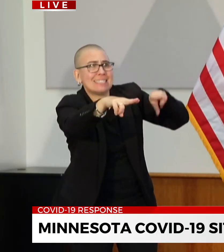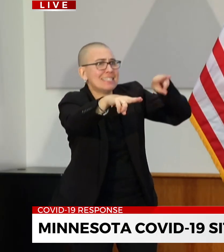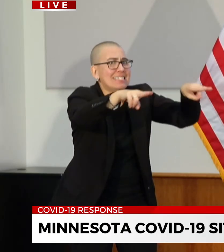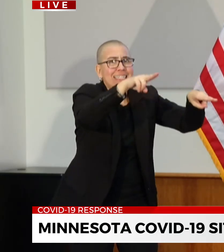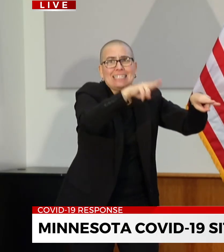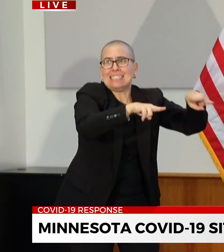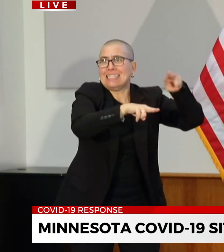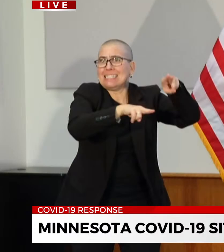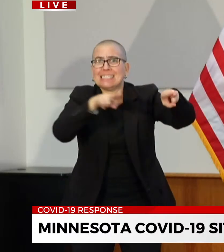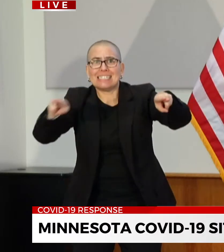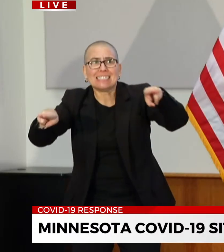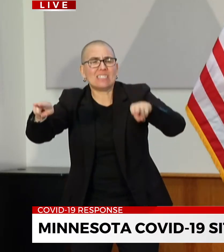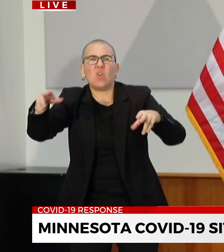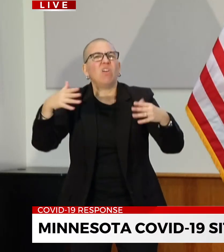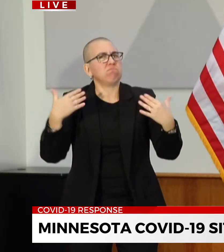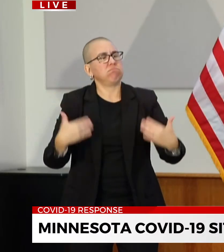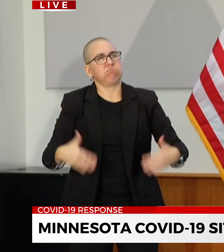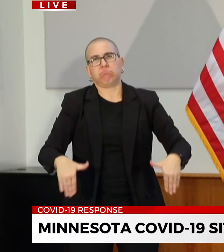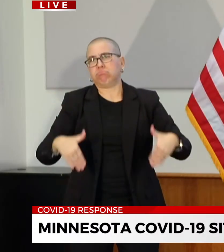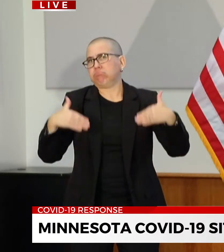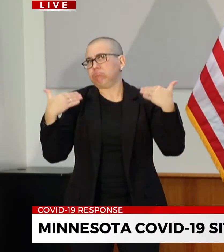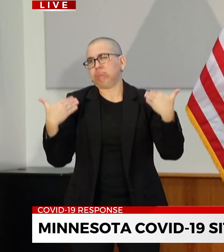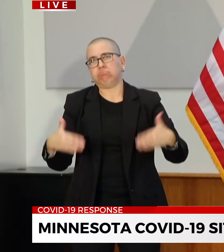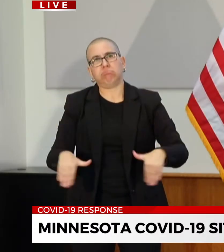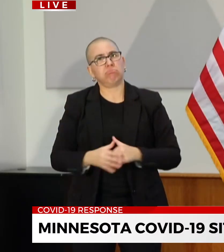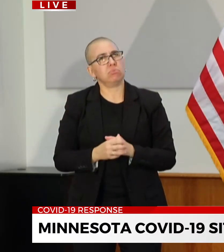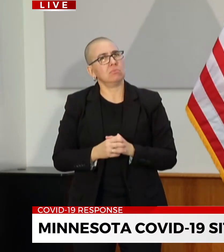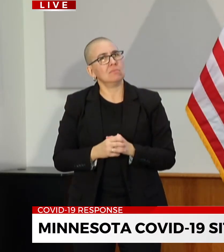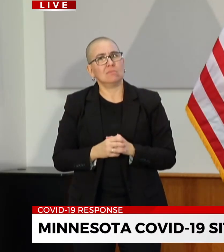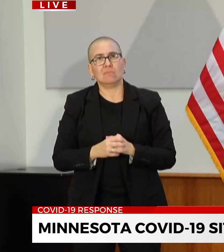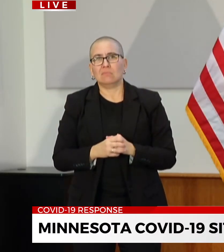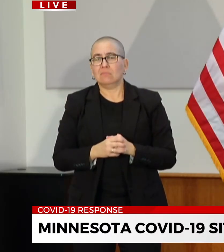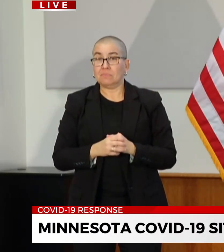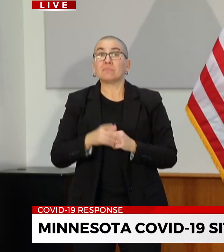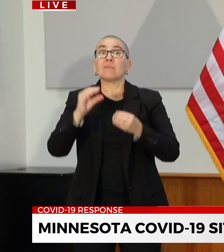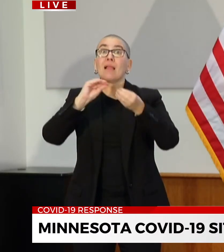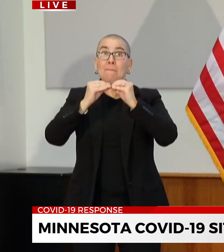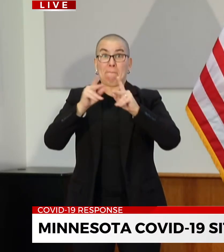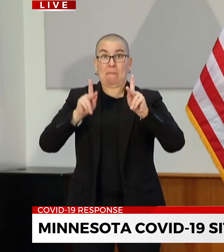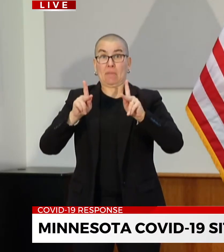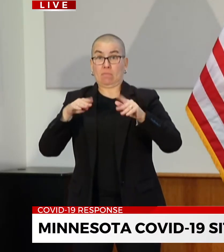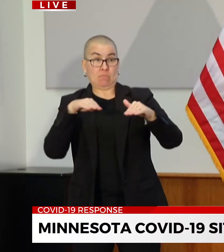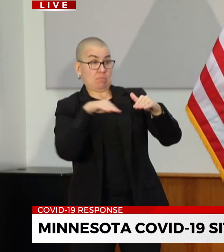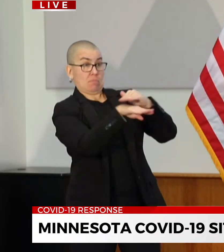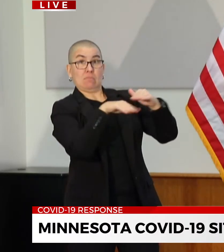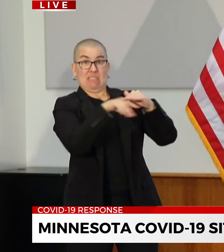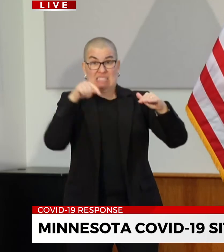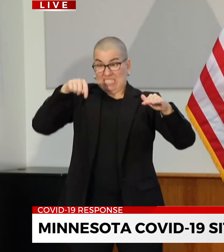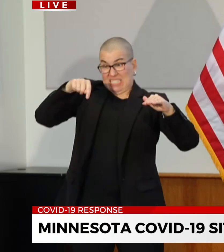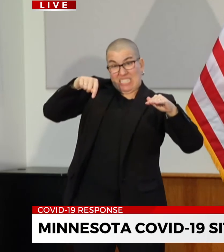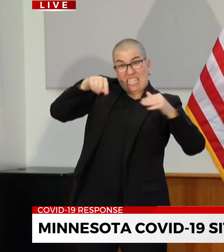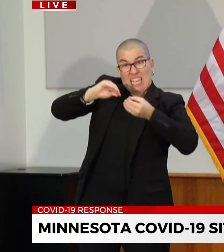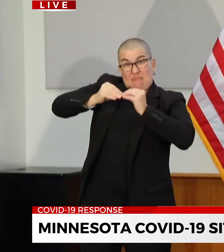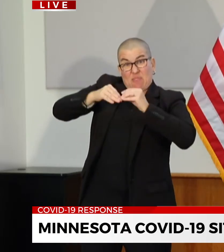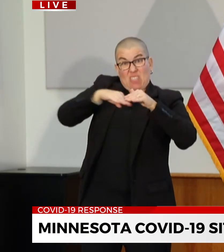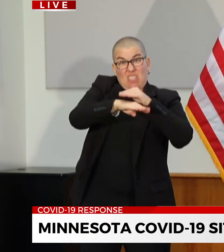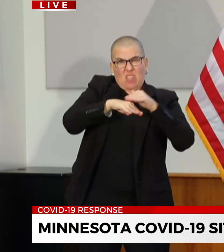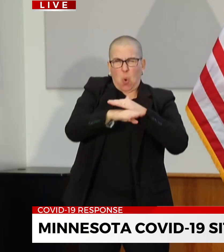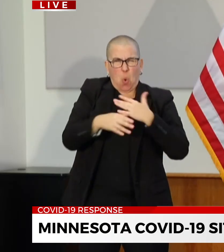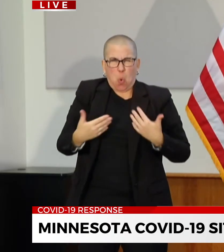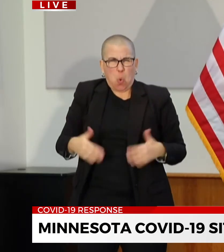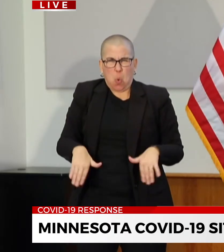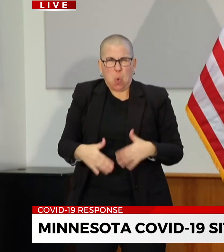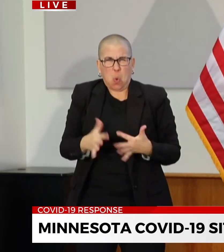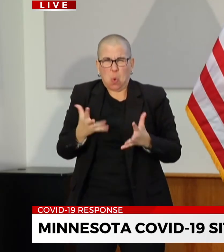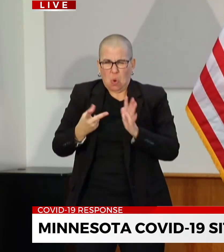critical issues as well. And the number of people being admitted for COVID is far overshadowing what we saw back in